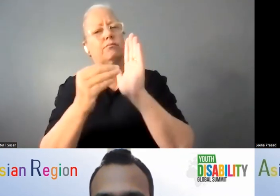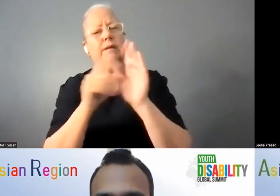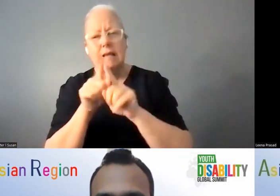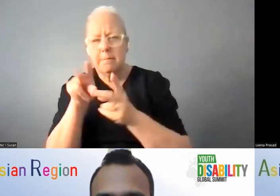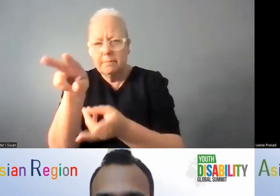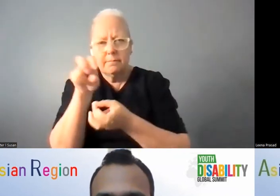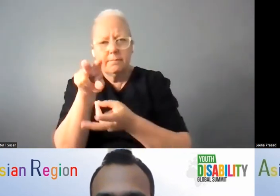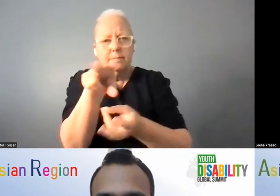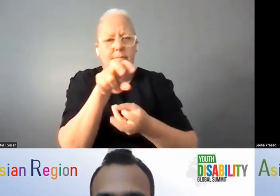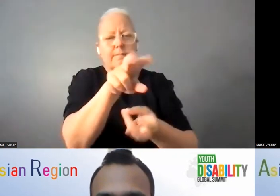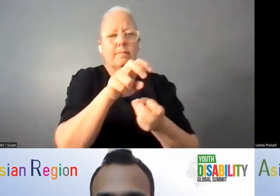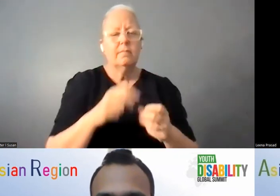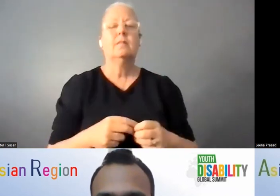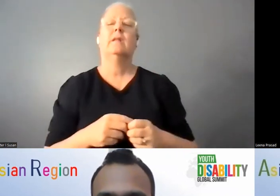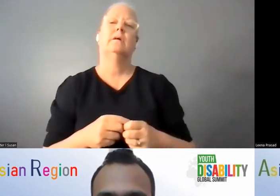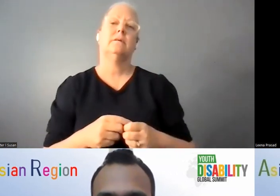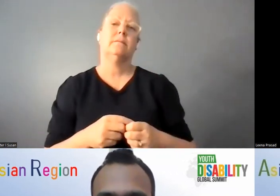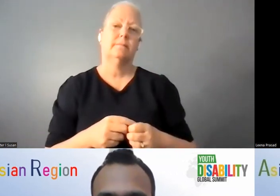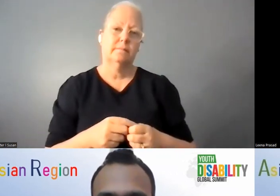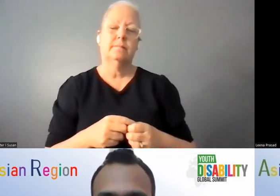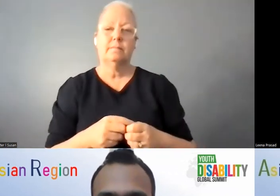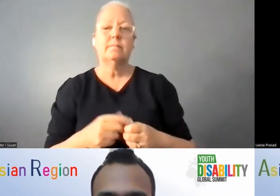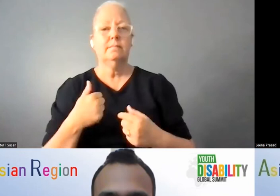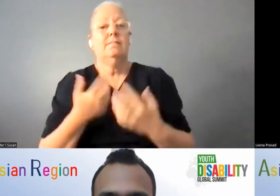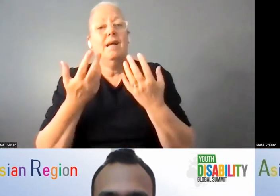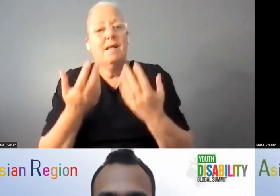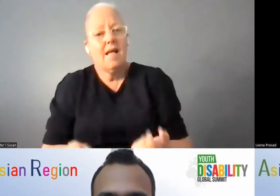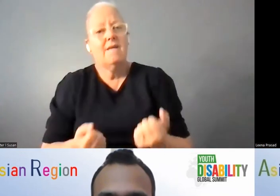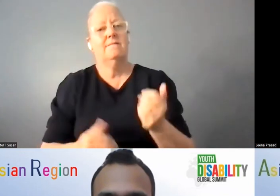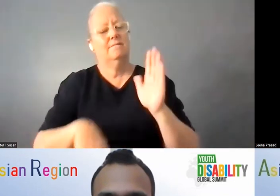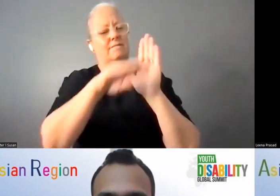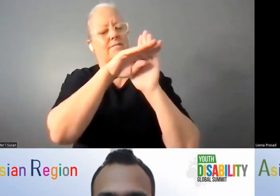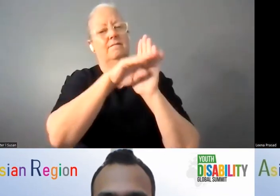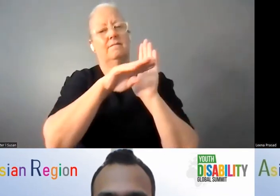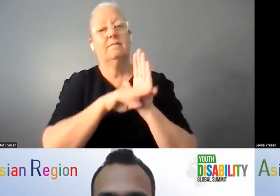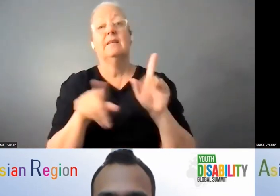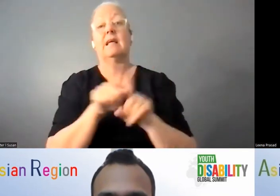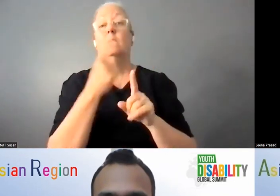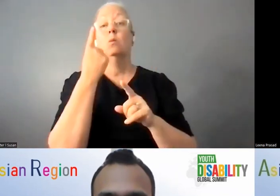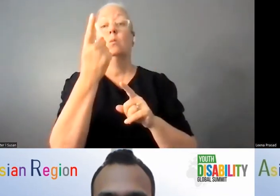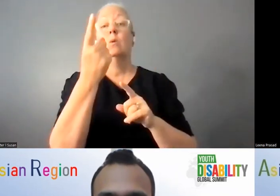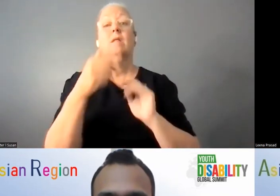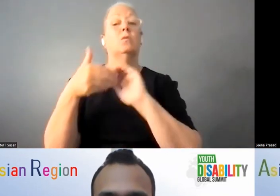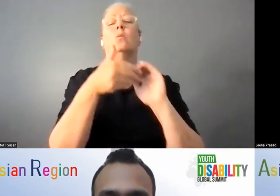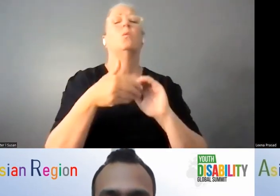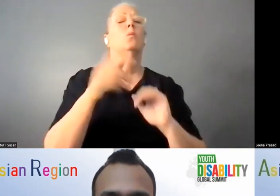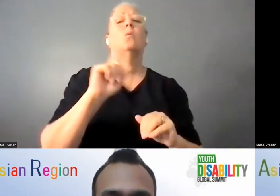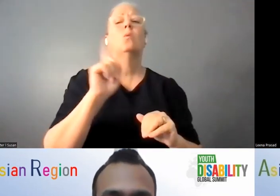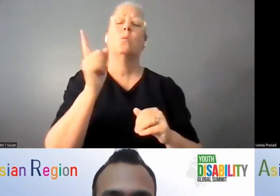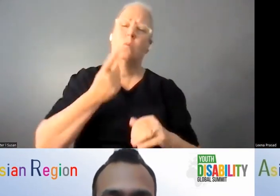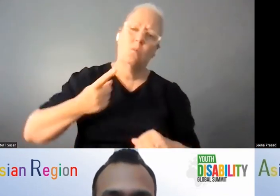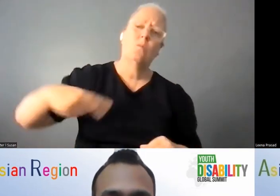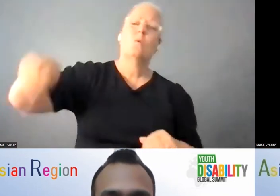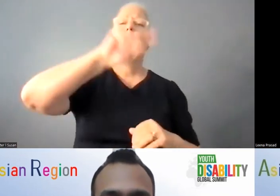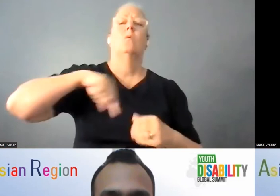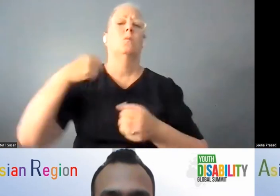in models in place that will assist not only one organization, but across everyone working in this space.